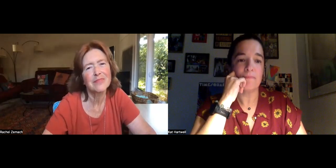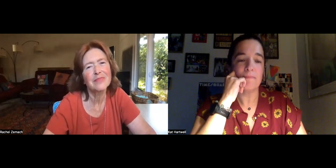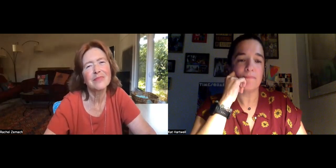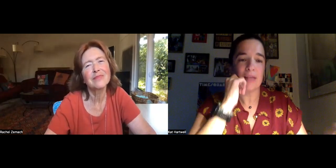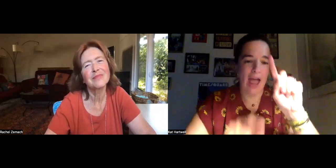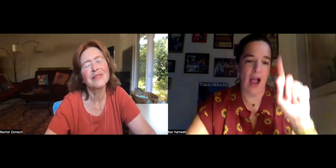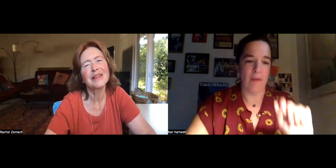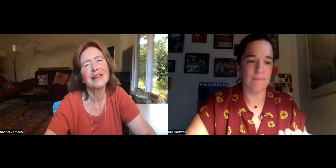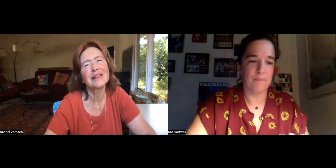Hang on.